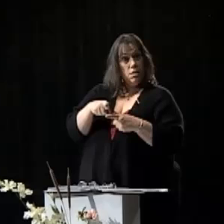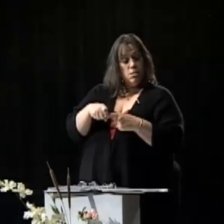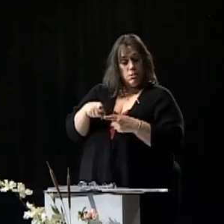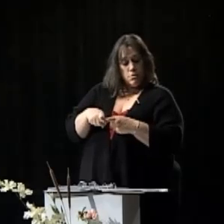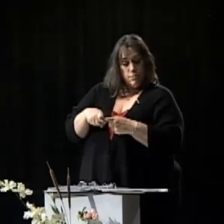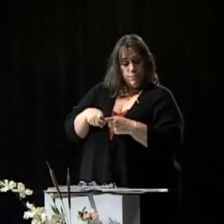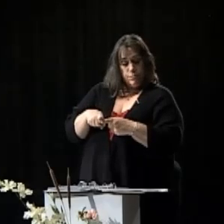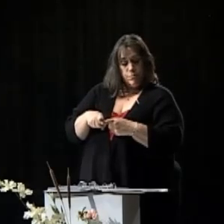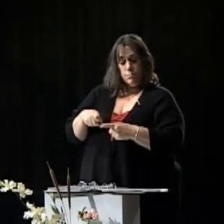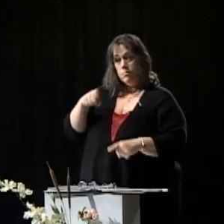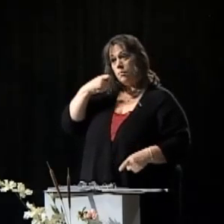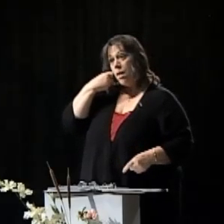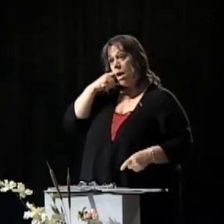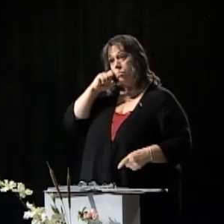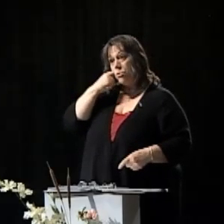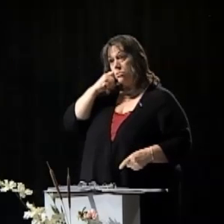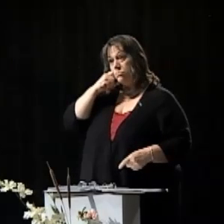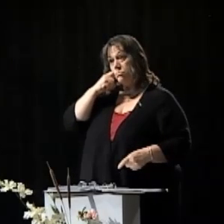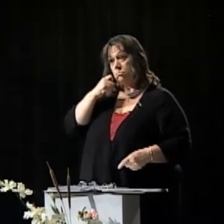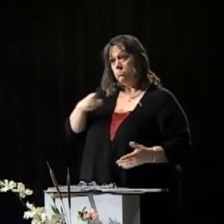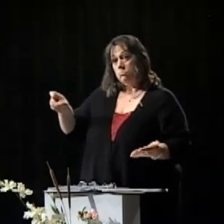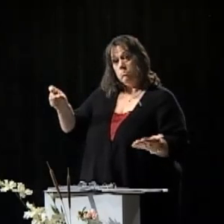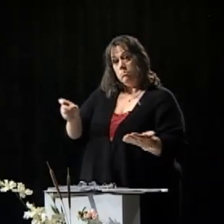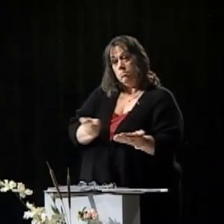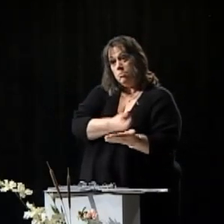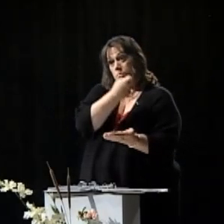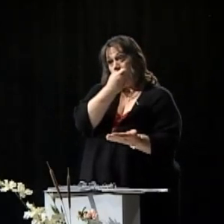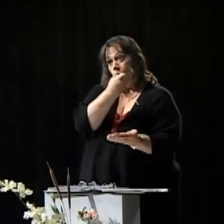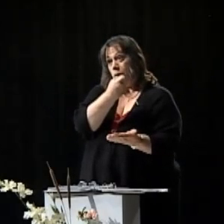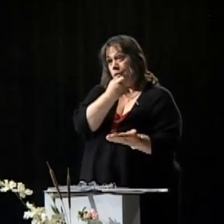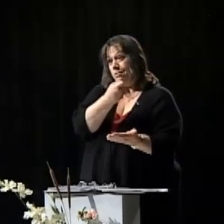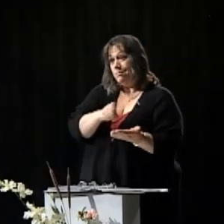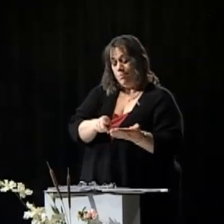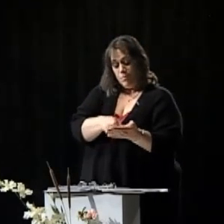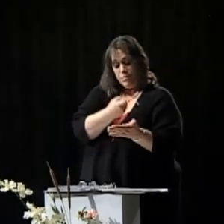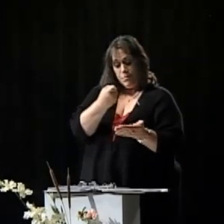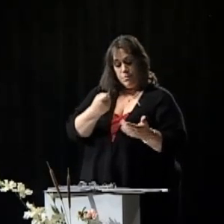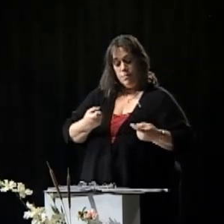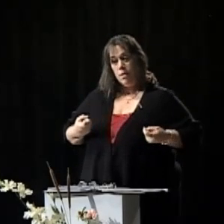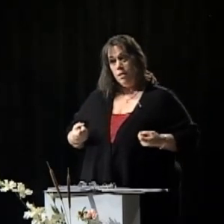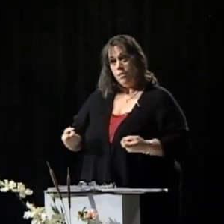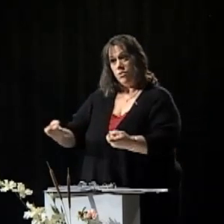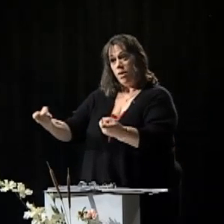peas, apple, hockey, skating,